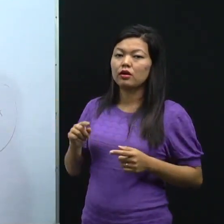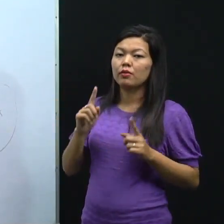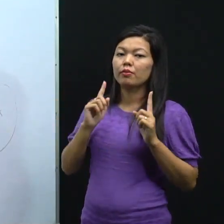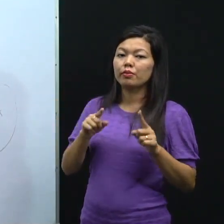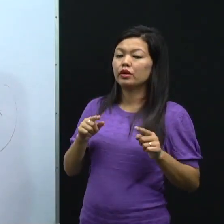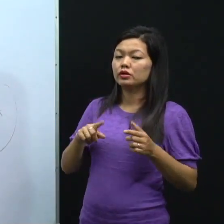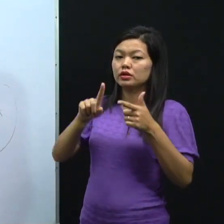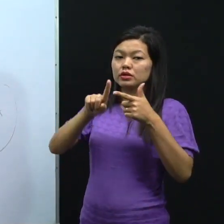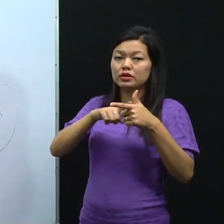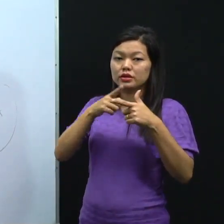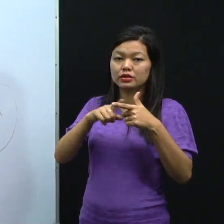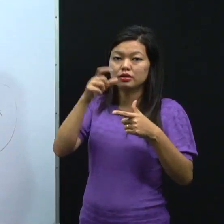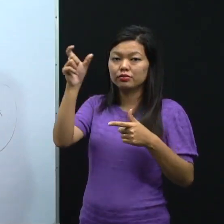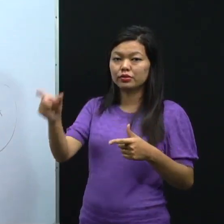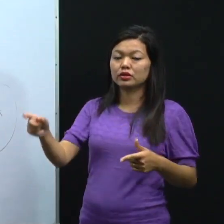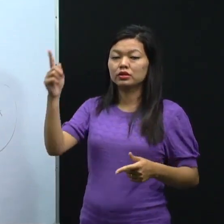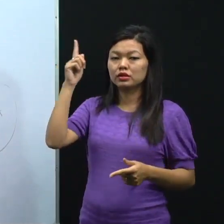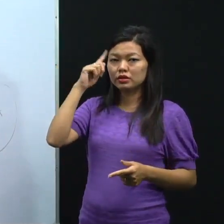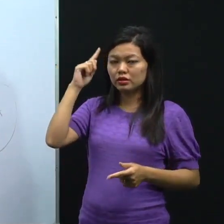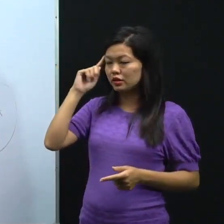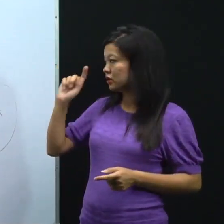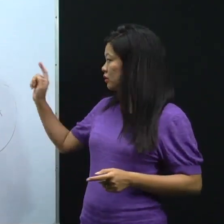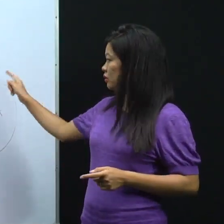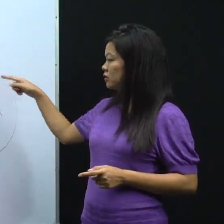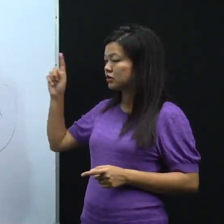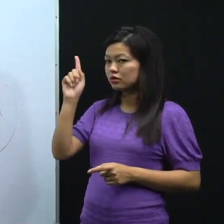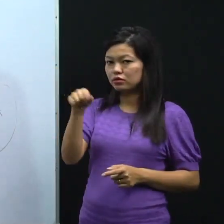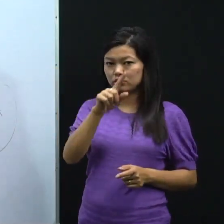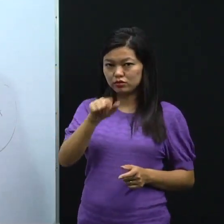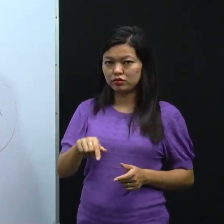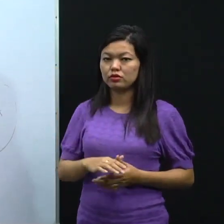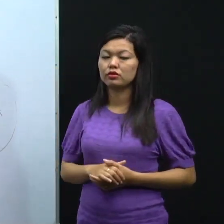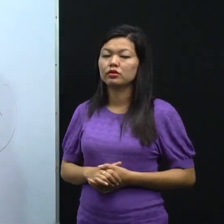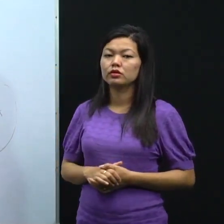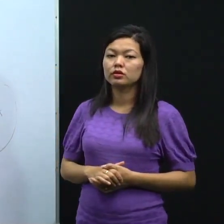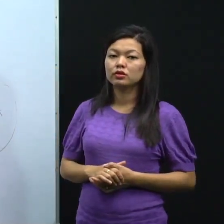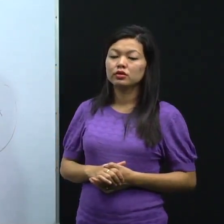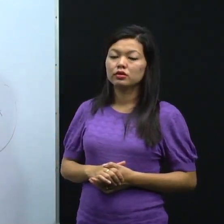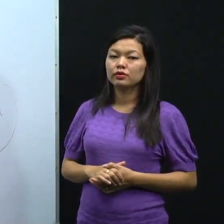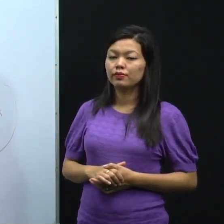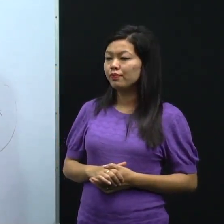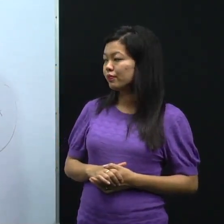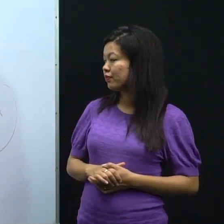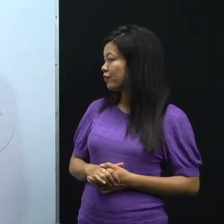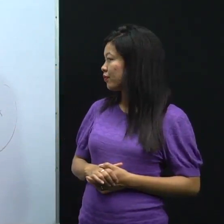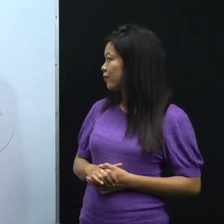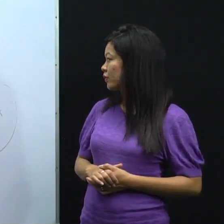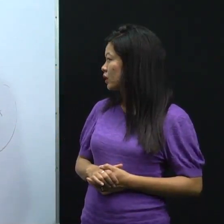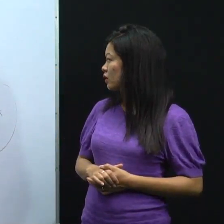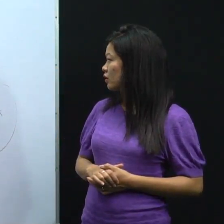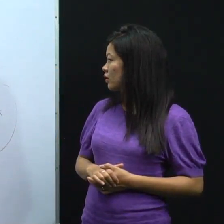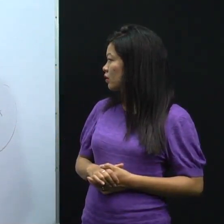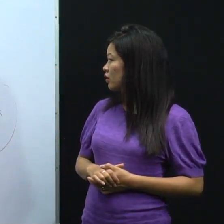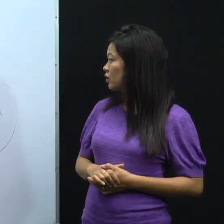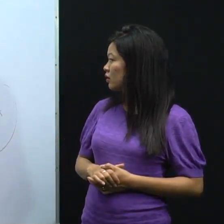him, maximum part constitute of the positive part. But the present day structure, the positive